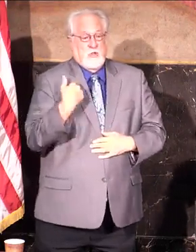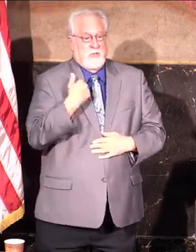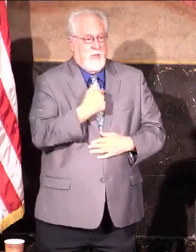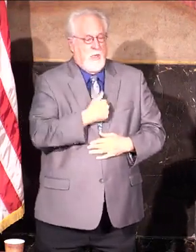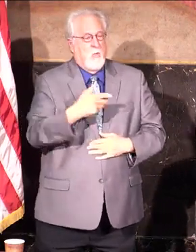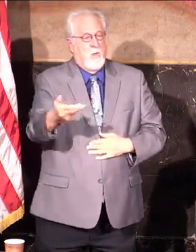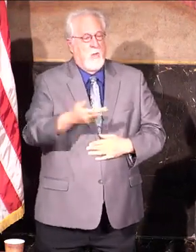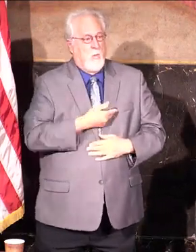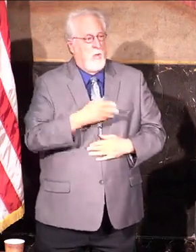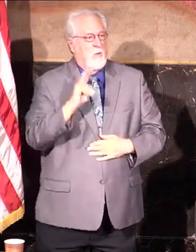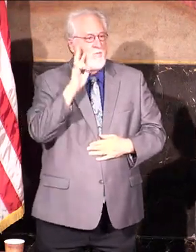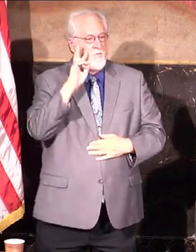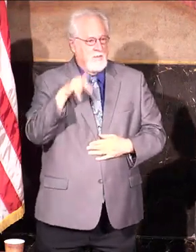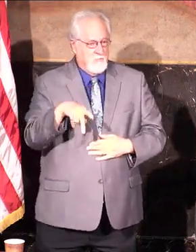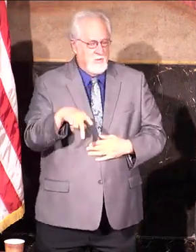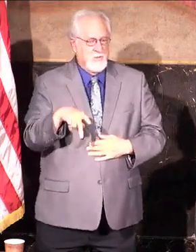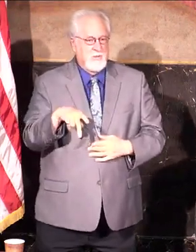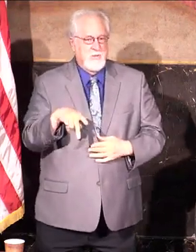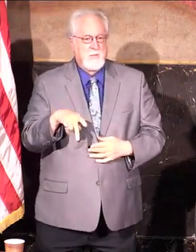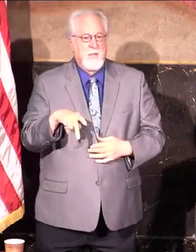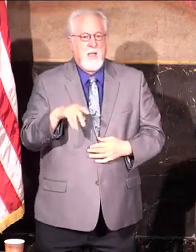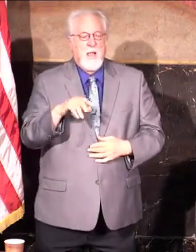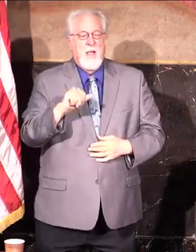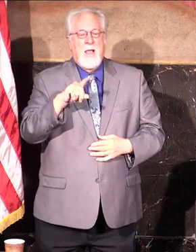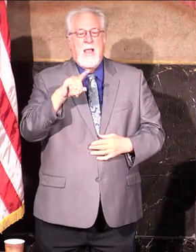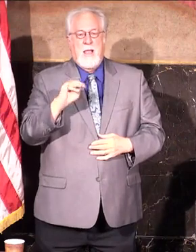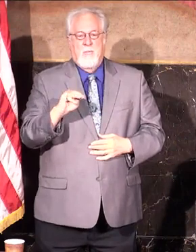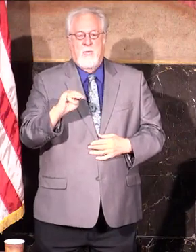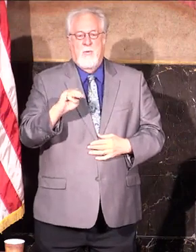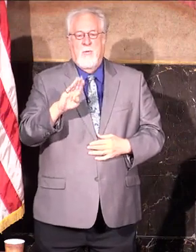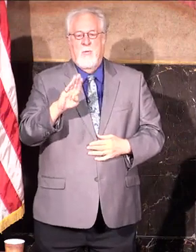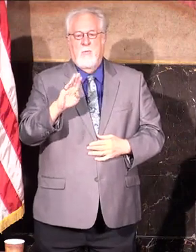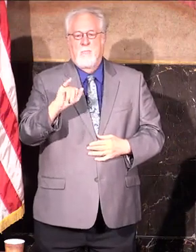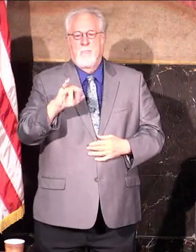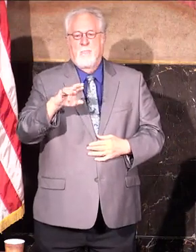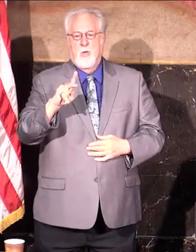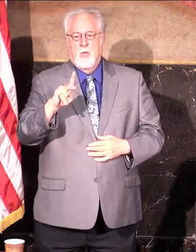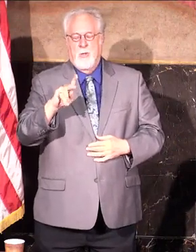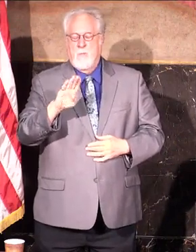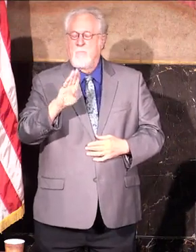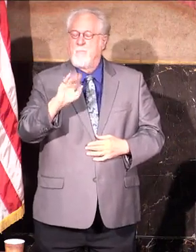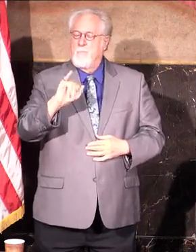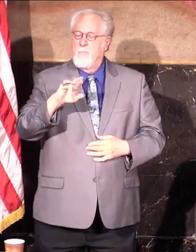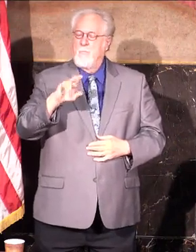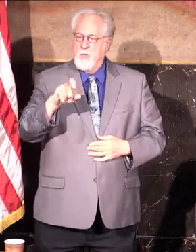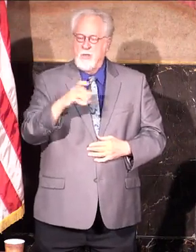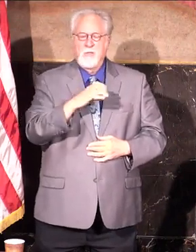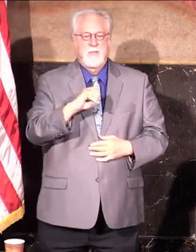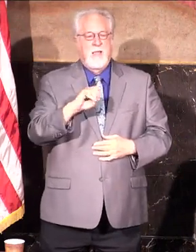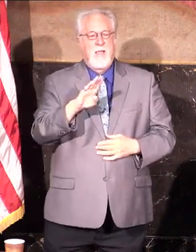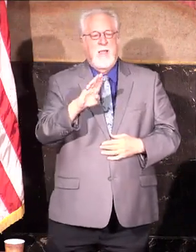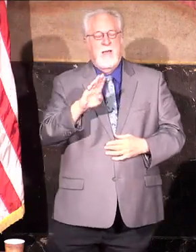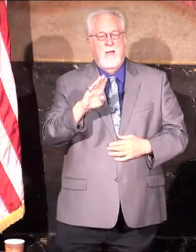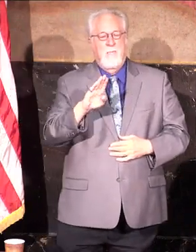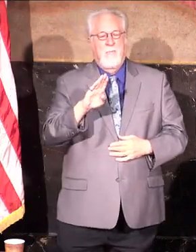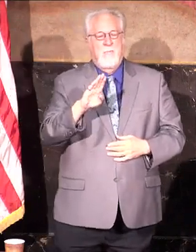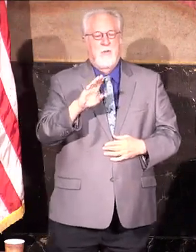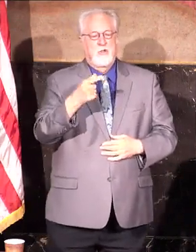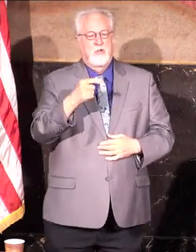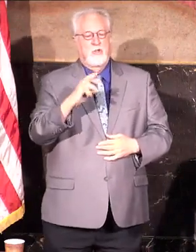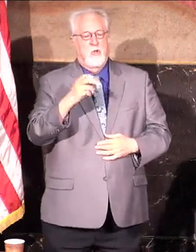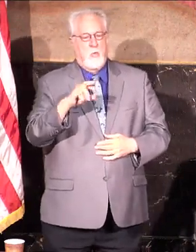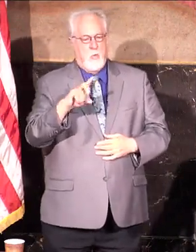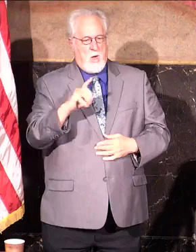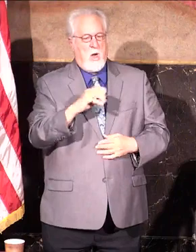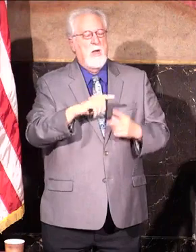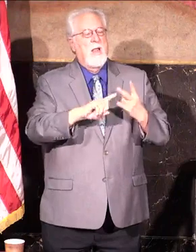welcomed the Vice President, Admiral Burks, but also Administrator Verma and Admiral Giroir and